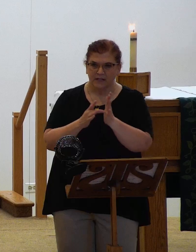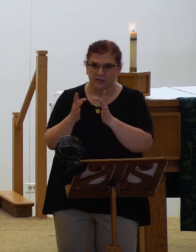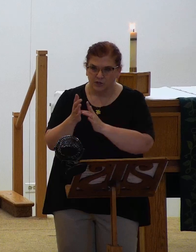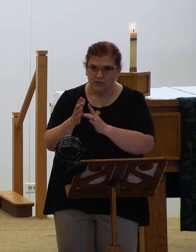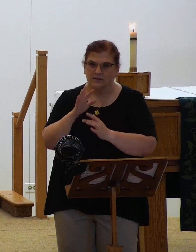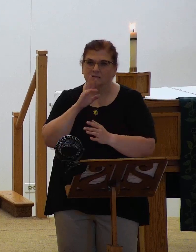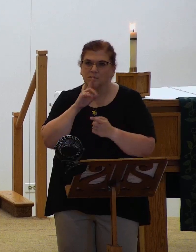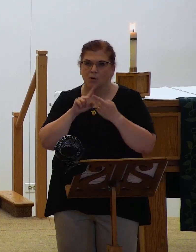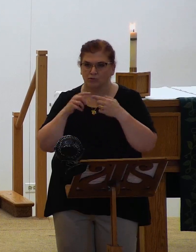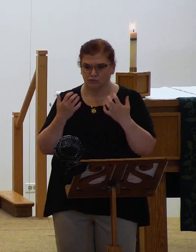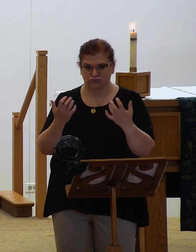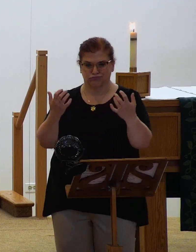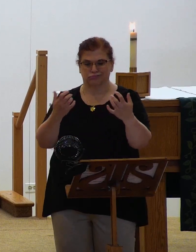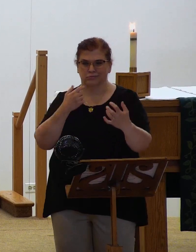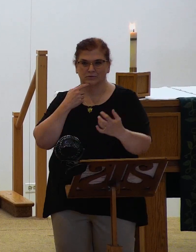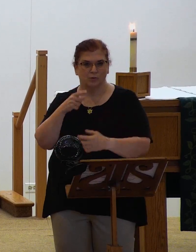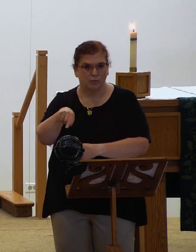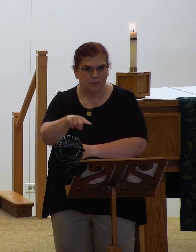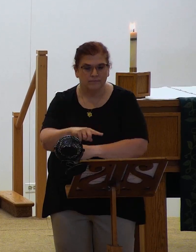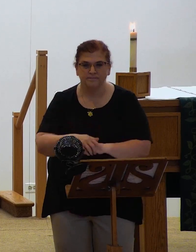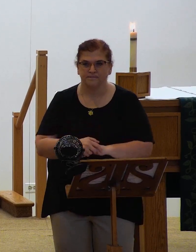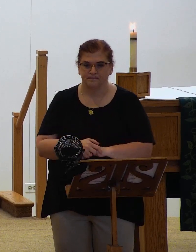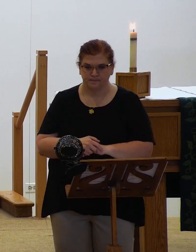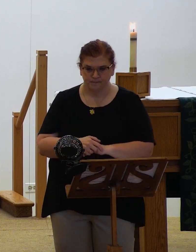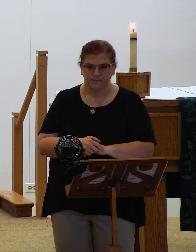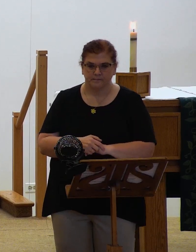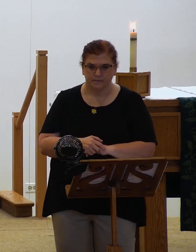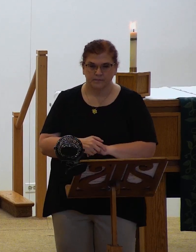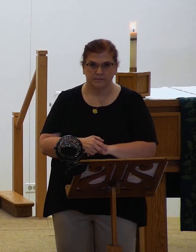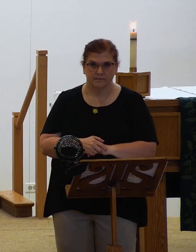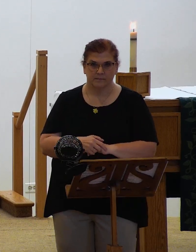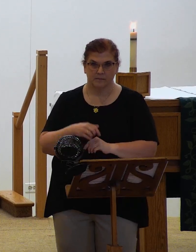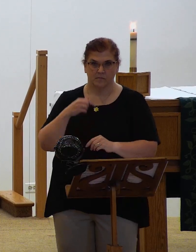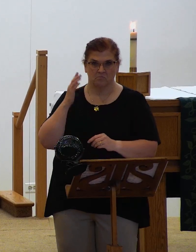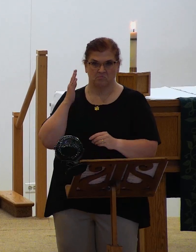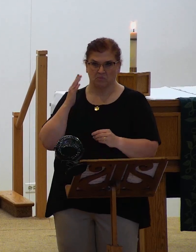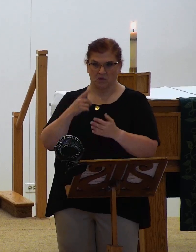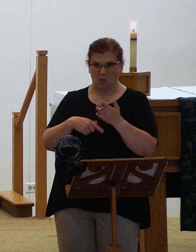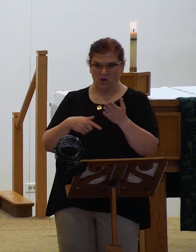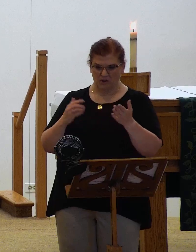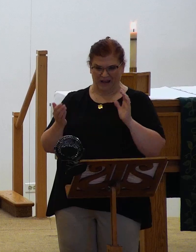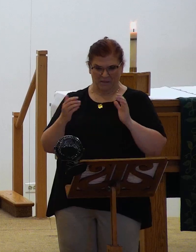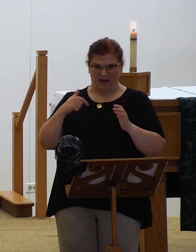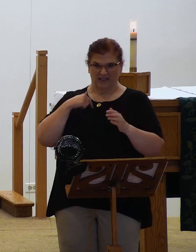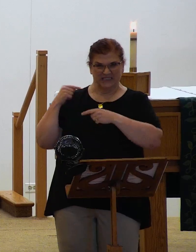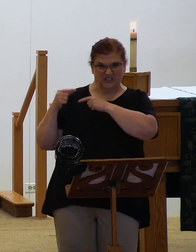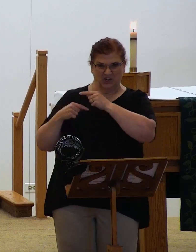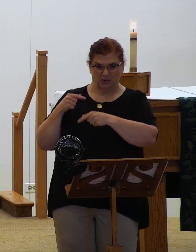Jesus spoke to the crowd, saying, "To what will I compare this generation?